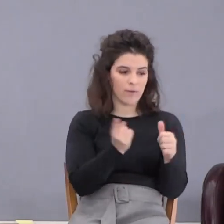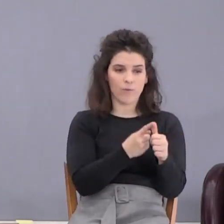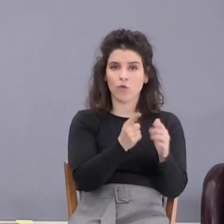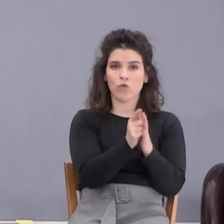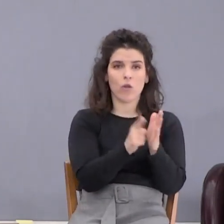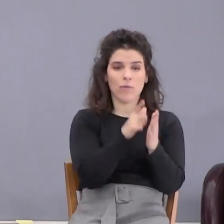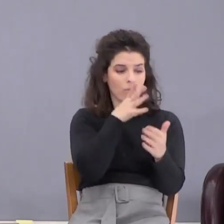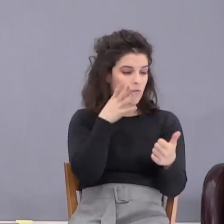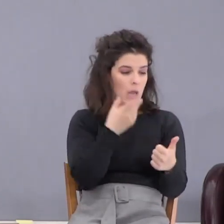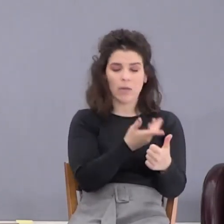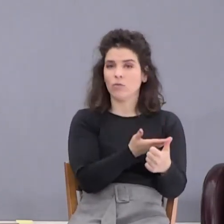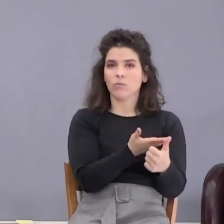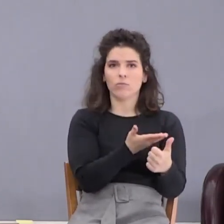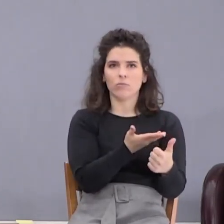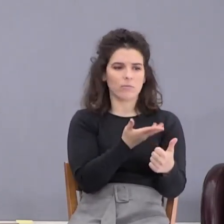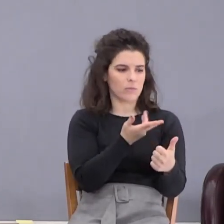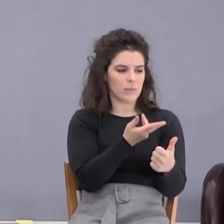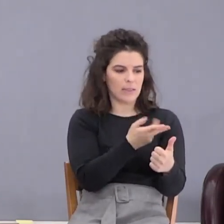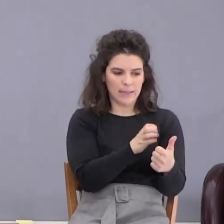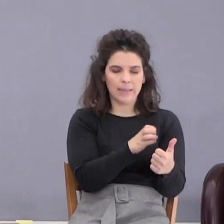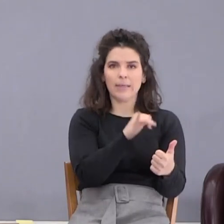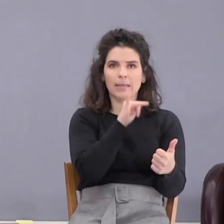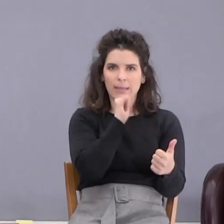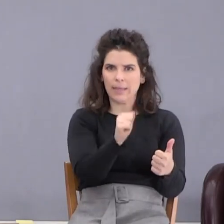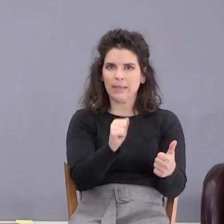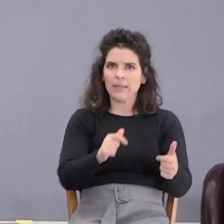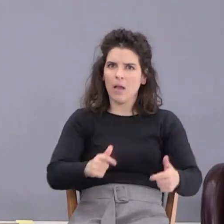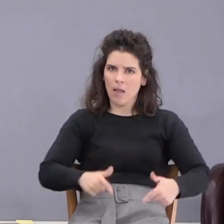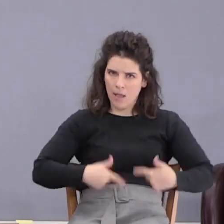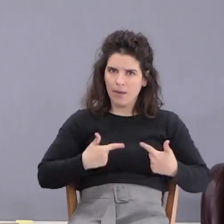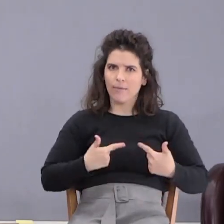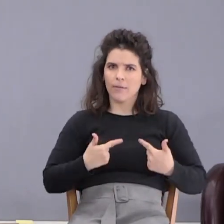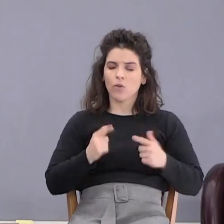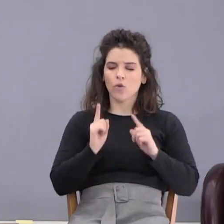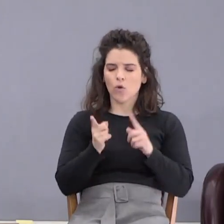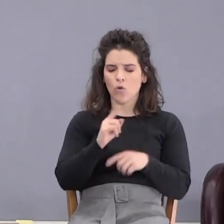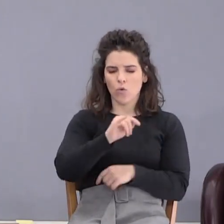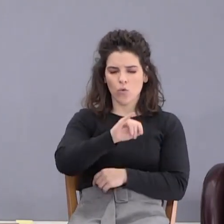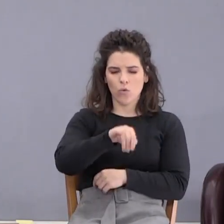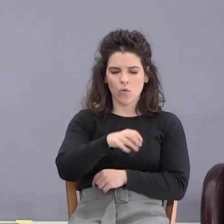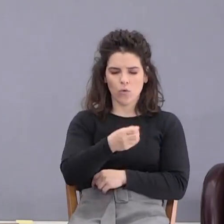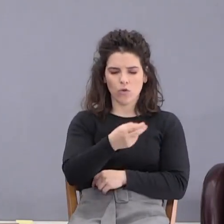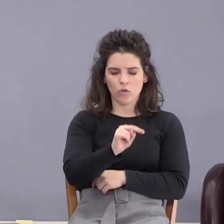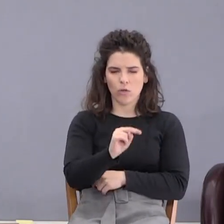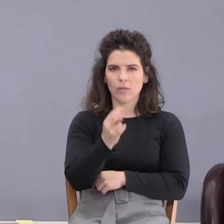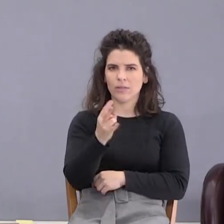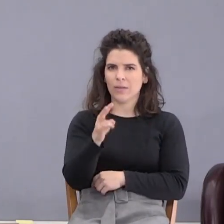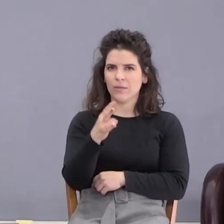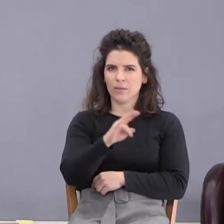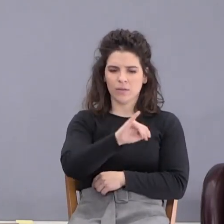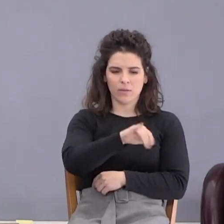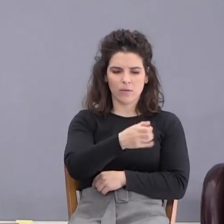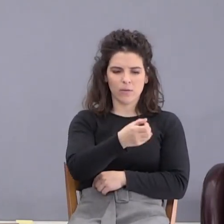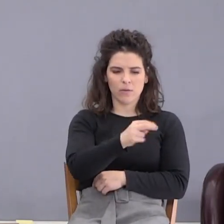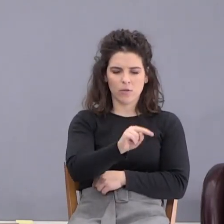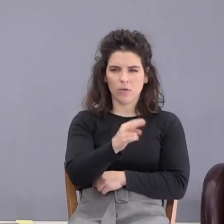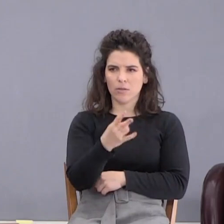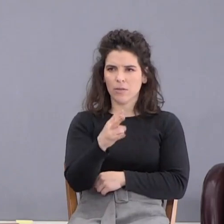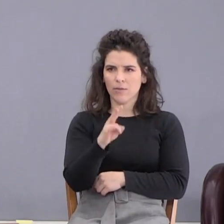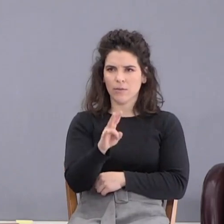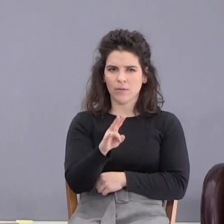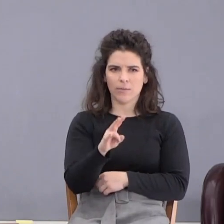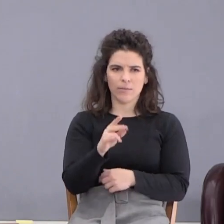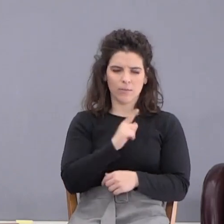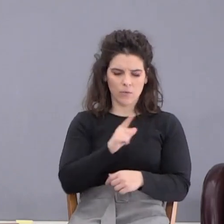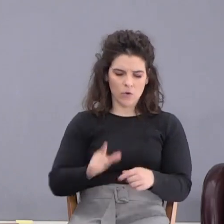agriculture. He is life. Go over to John chapter 17. The Lord Jesus, he fulfills the second